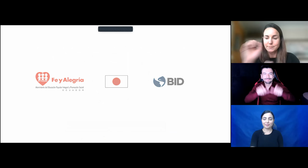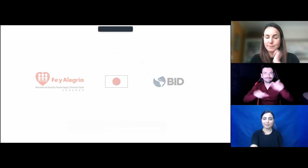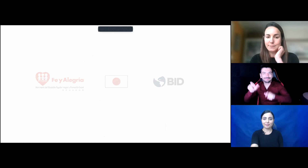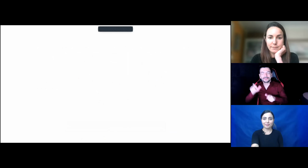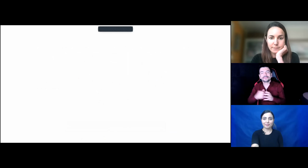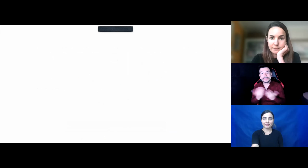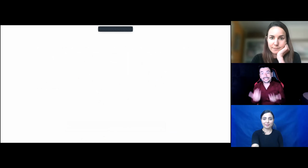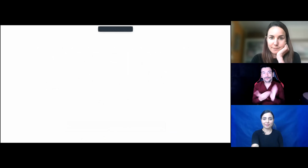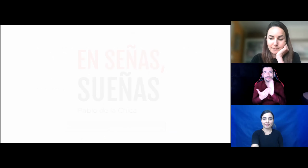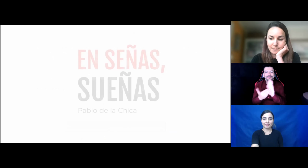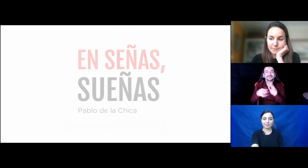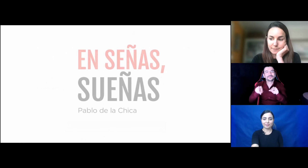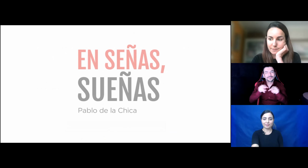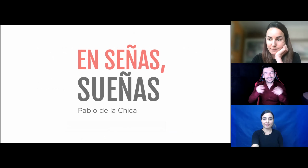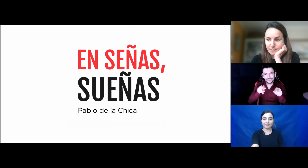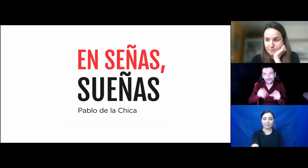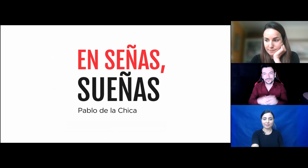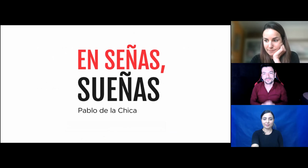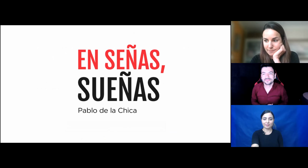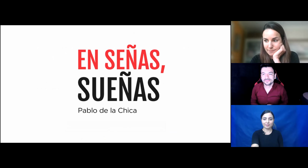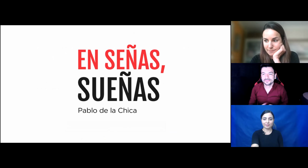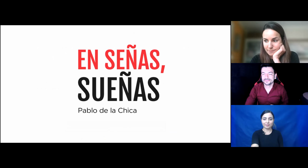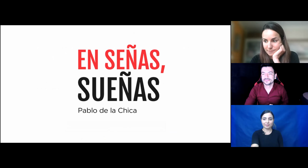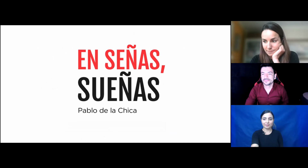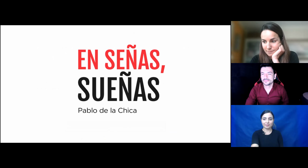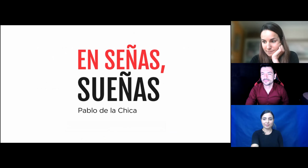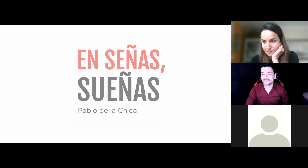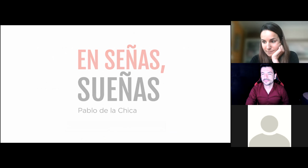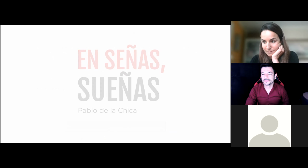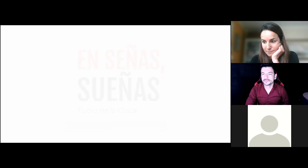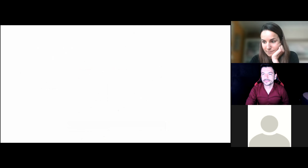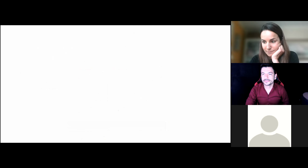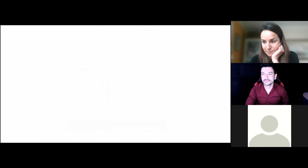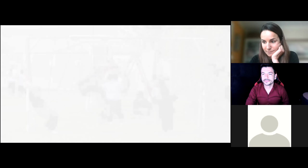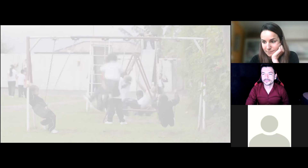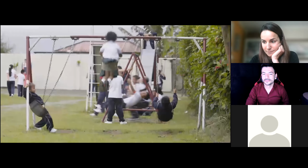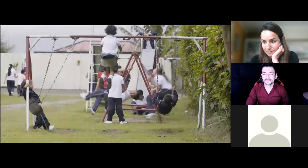and undertaking more projects of this nature. Thank you. We will start the documentary.